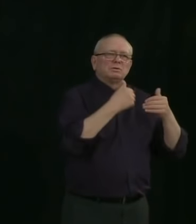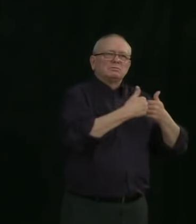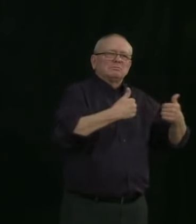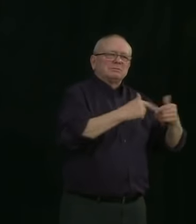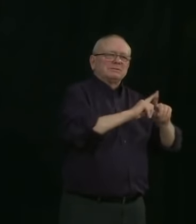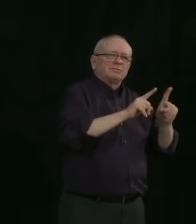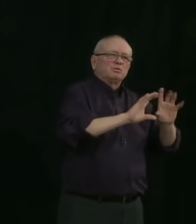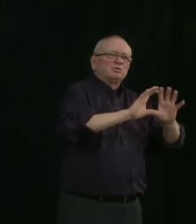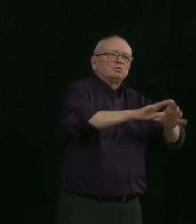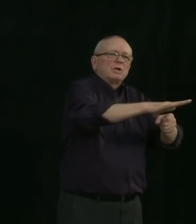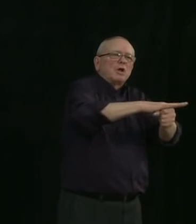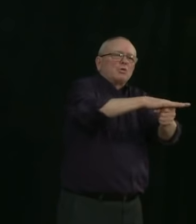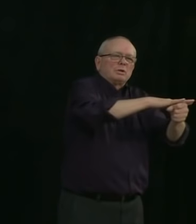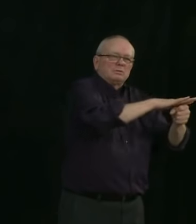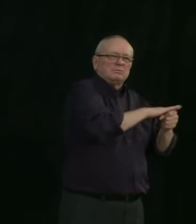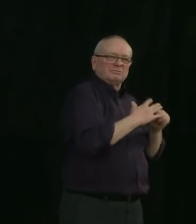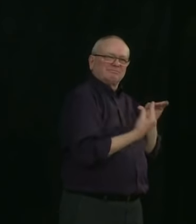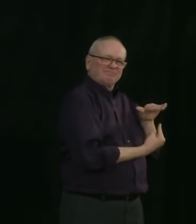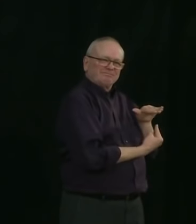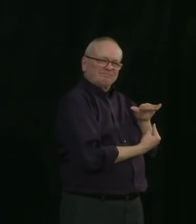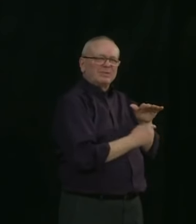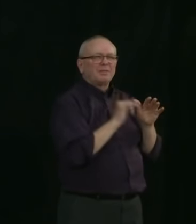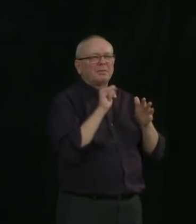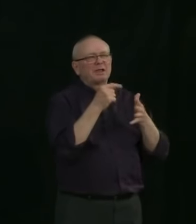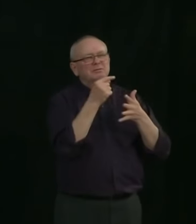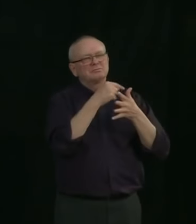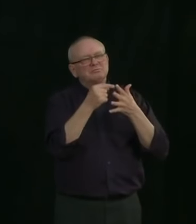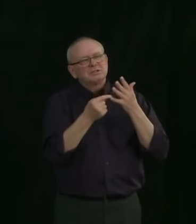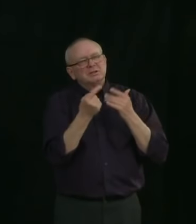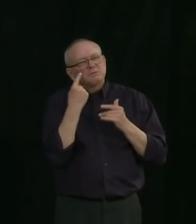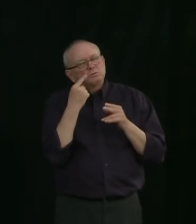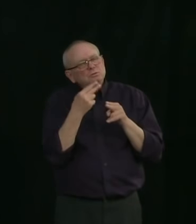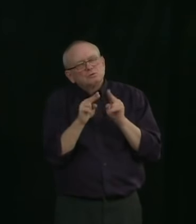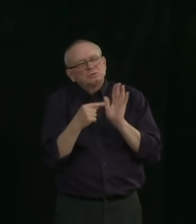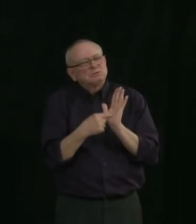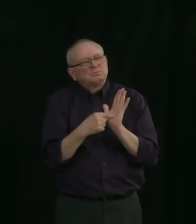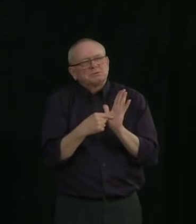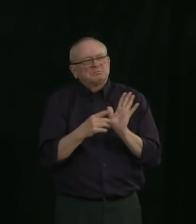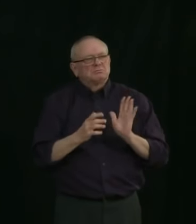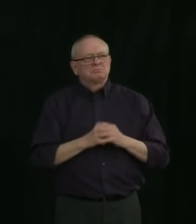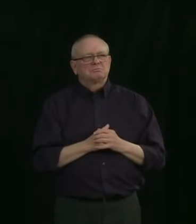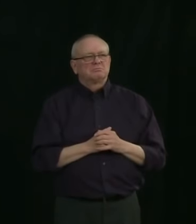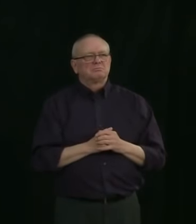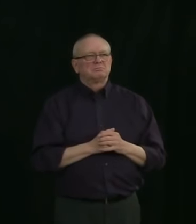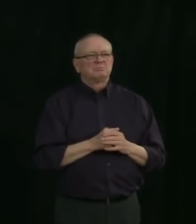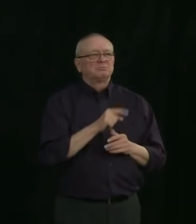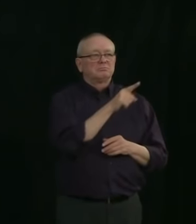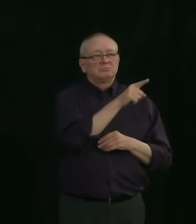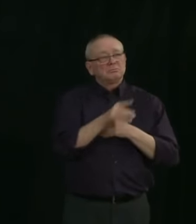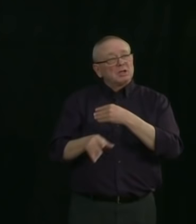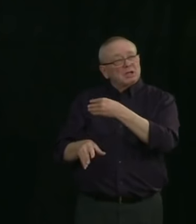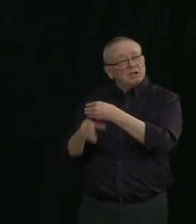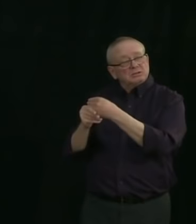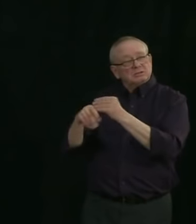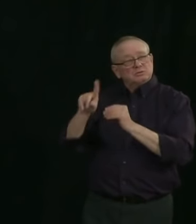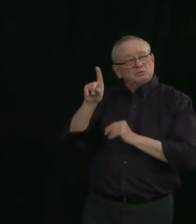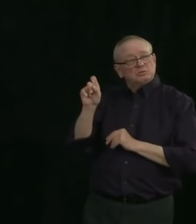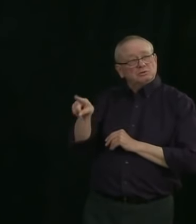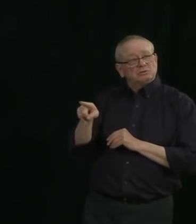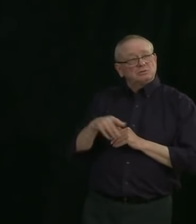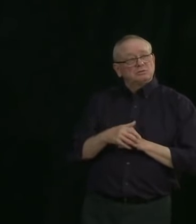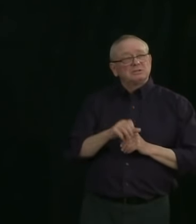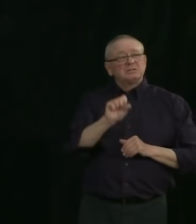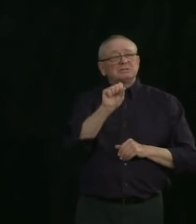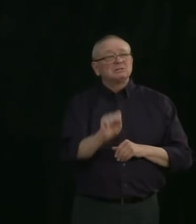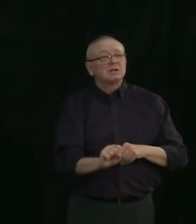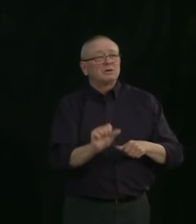that would happen. And I All hope right, you we'll don't go to mind, the- I have one more really quick question. In southern Alberta, we've heard there are 3 golf courses, one that is open